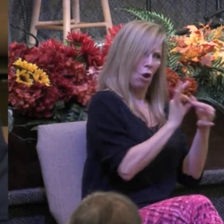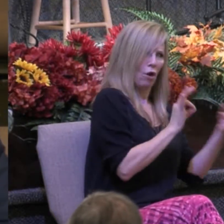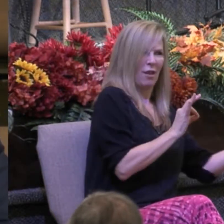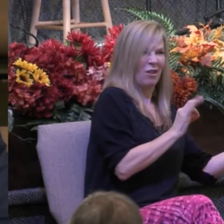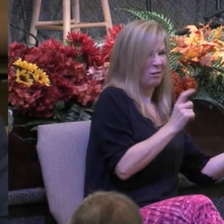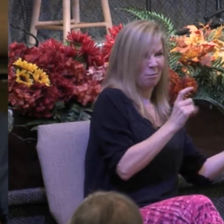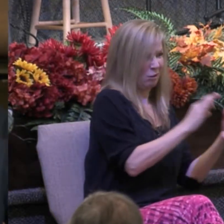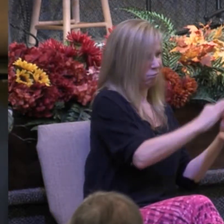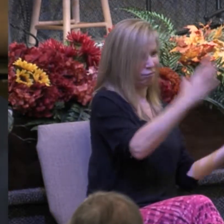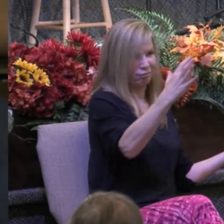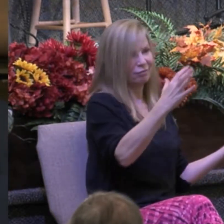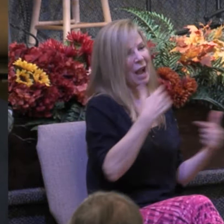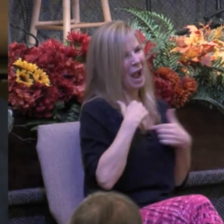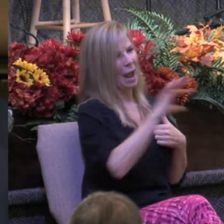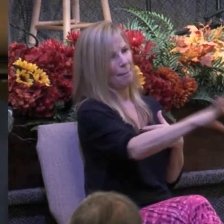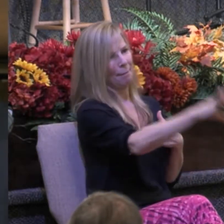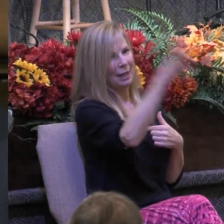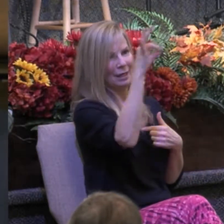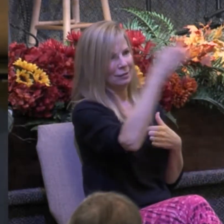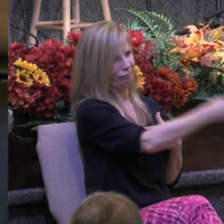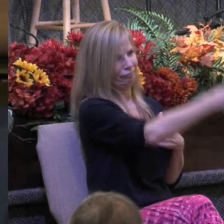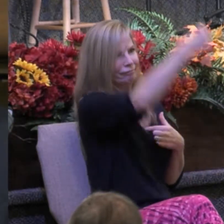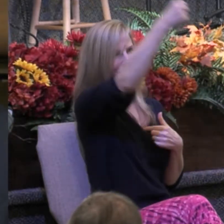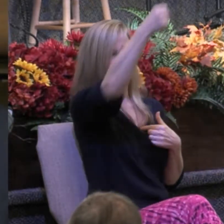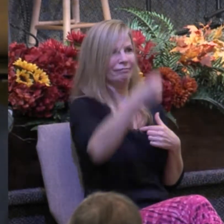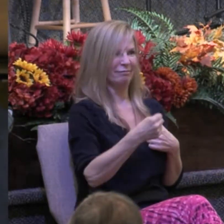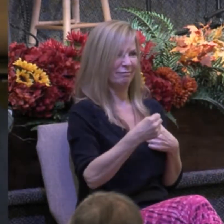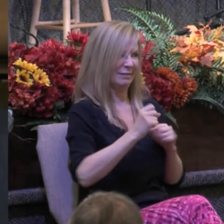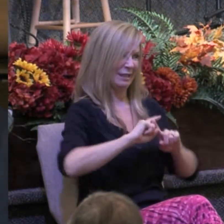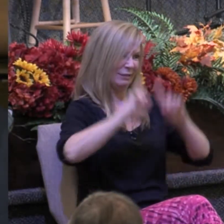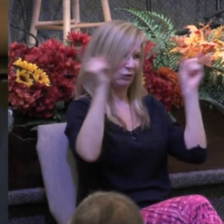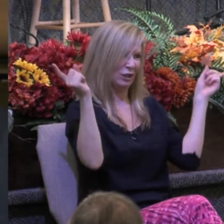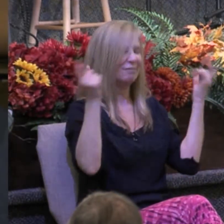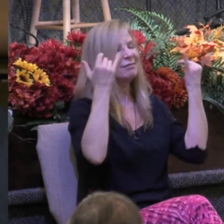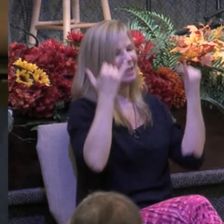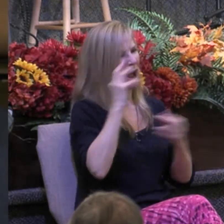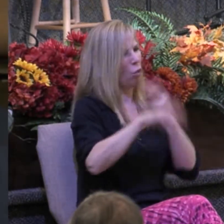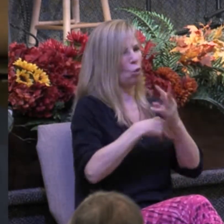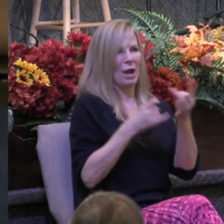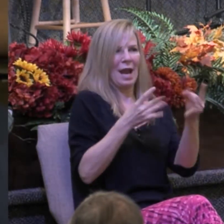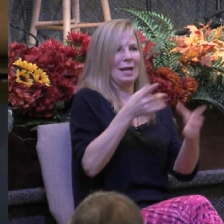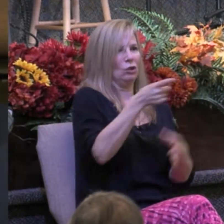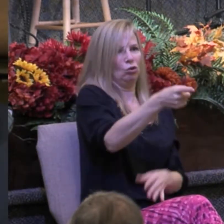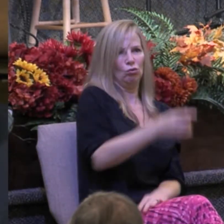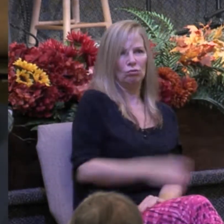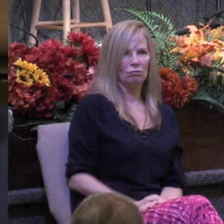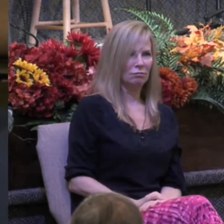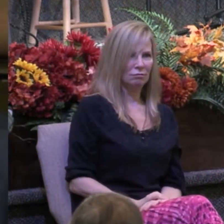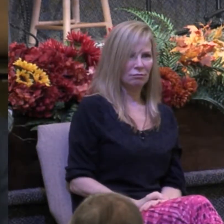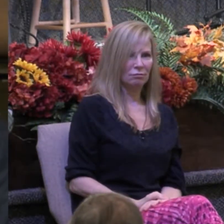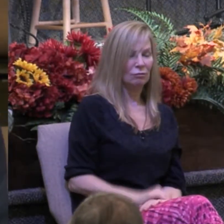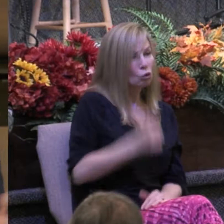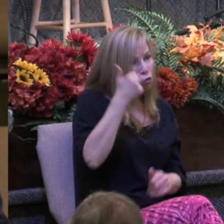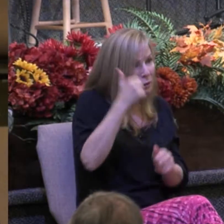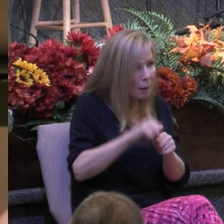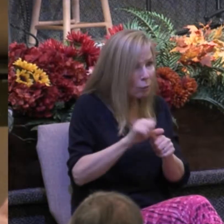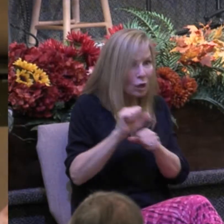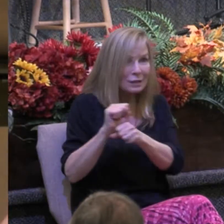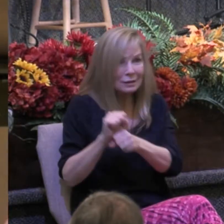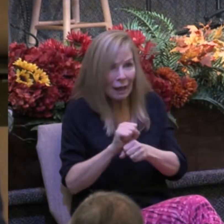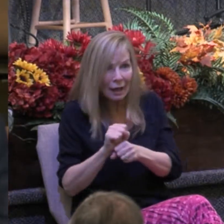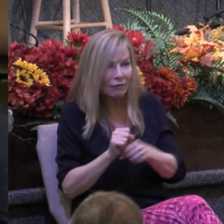not of the world, but I chose you out of the world, because of this, the world hates you. Remember the word that I said to you, a slave is not greater than his